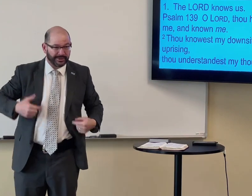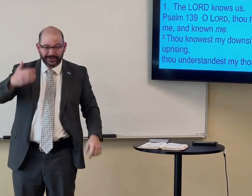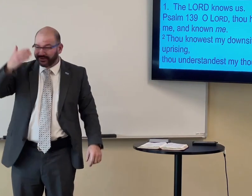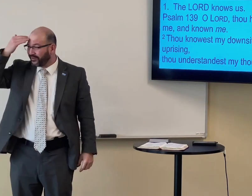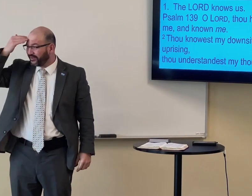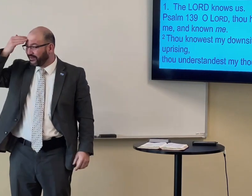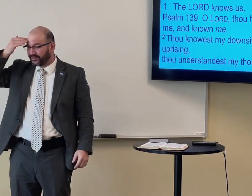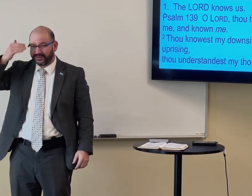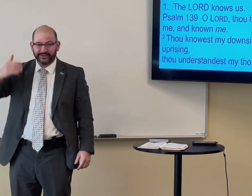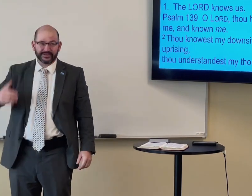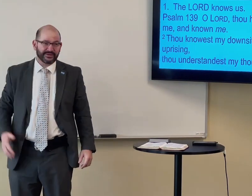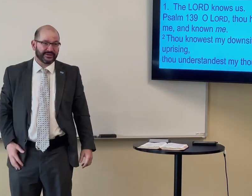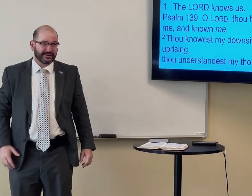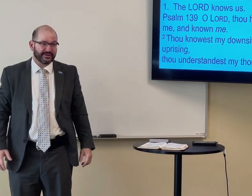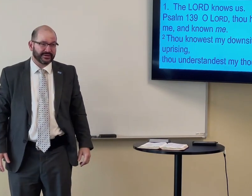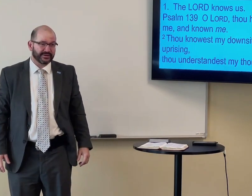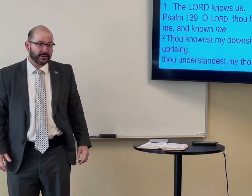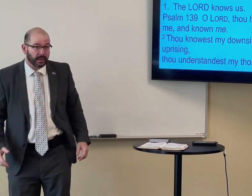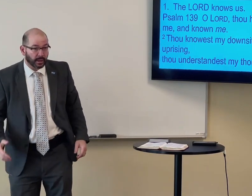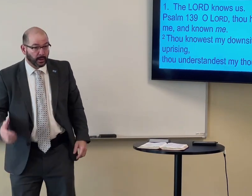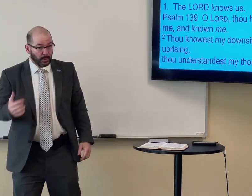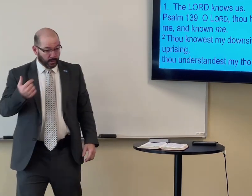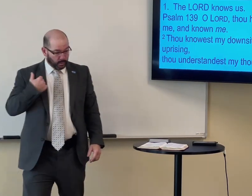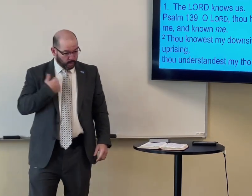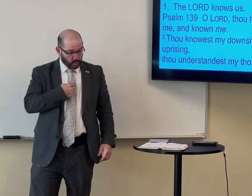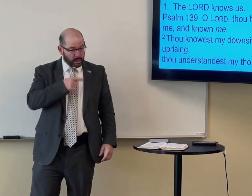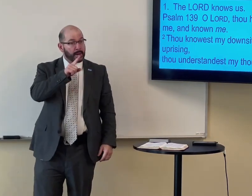this little X-ray machine that goes and takes a picture of you.